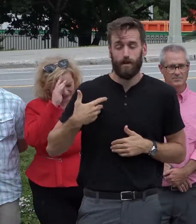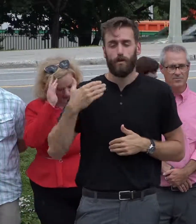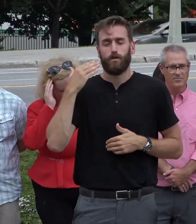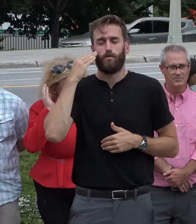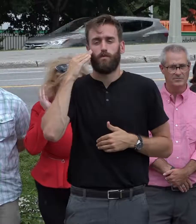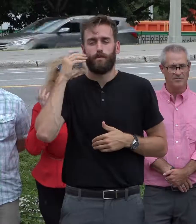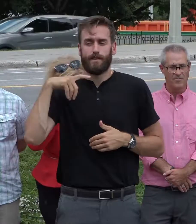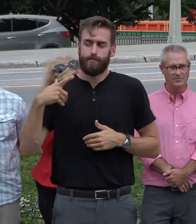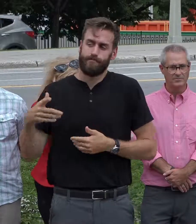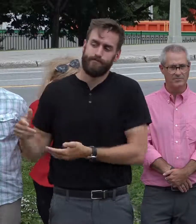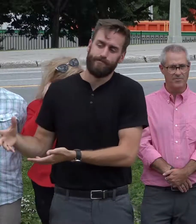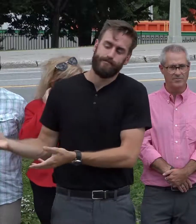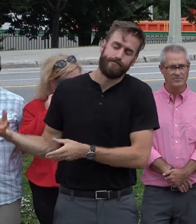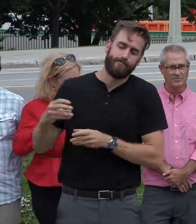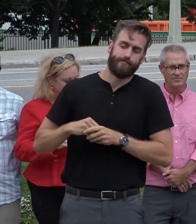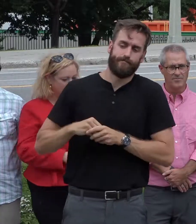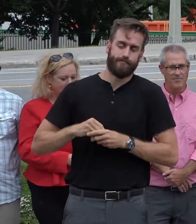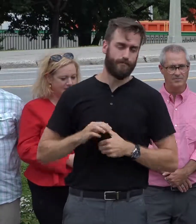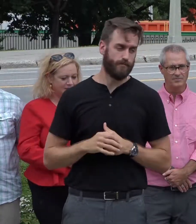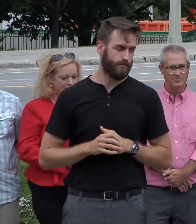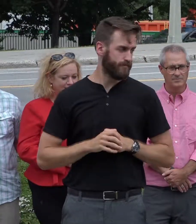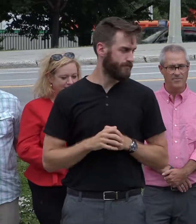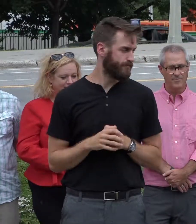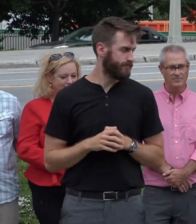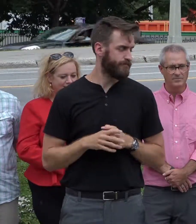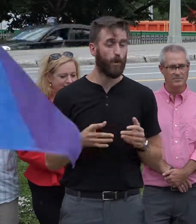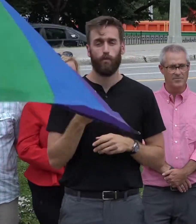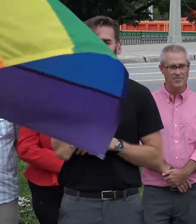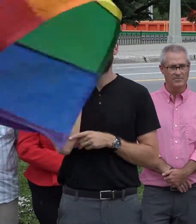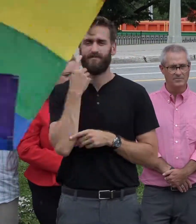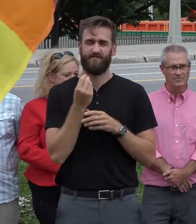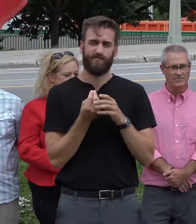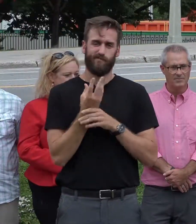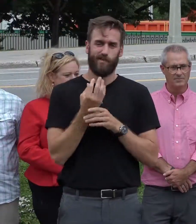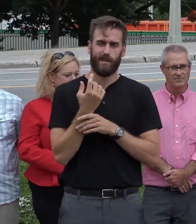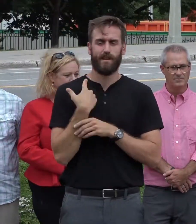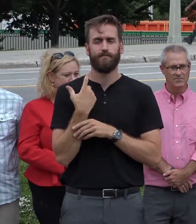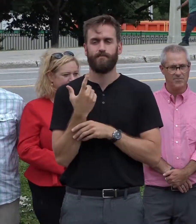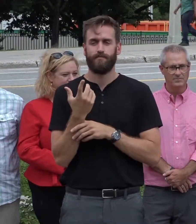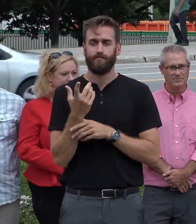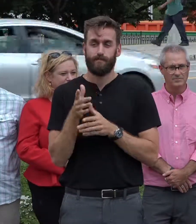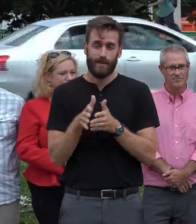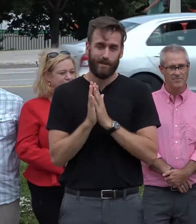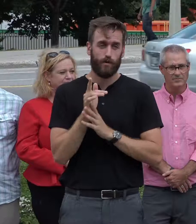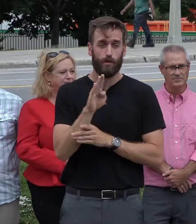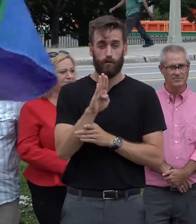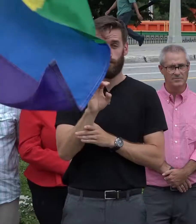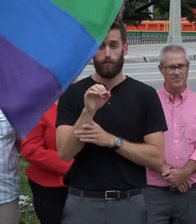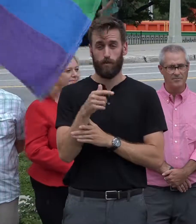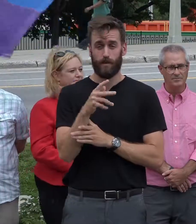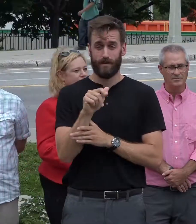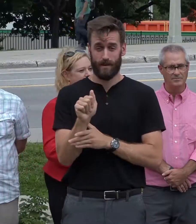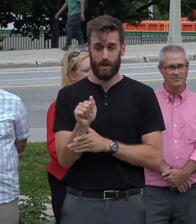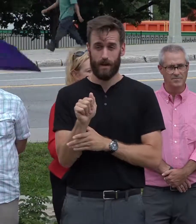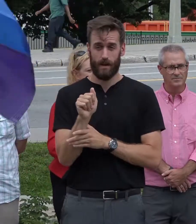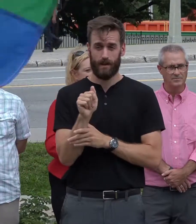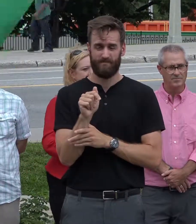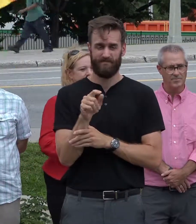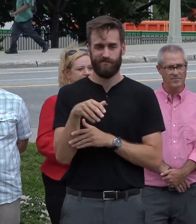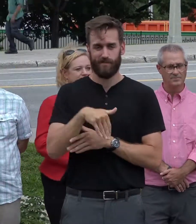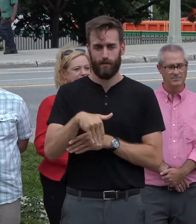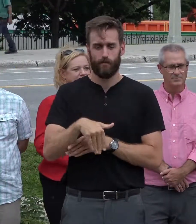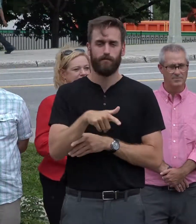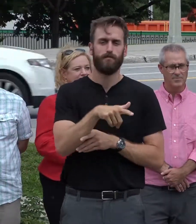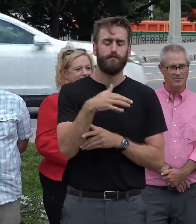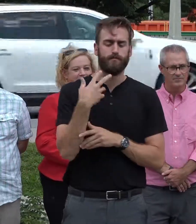I was invited in this past spring to go to Bogota, Colombia, to speak at a conference